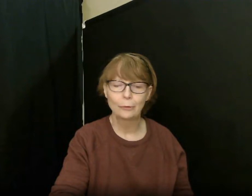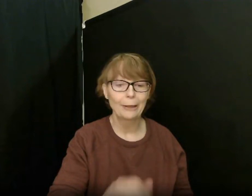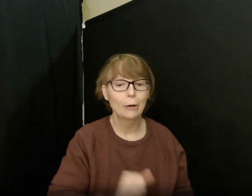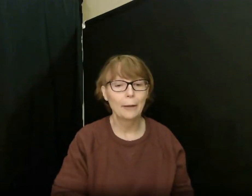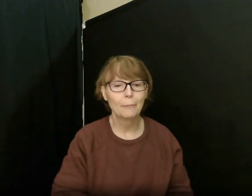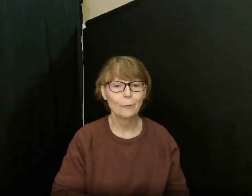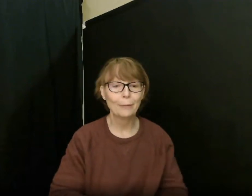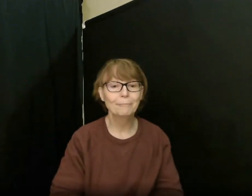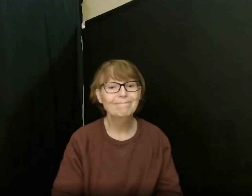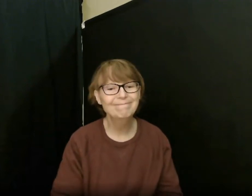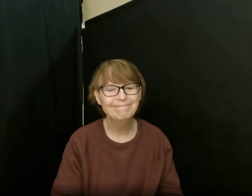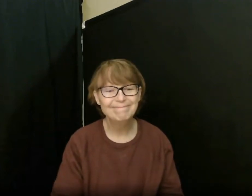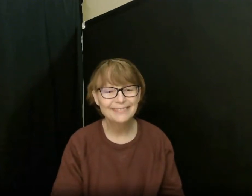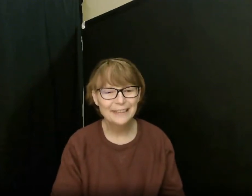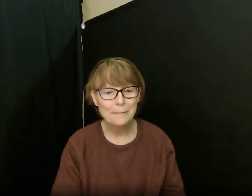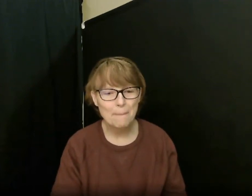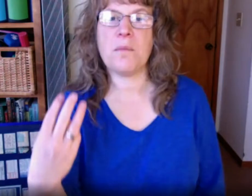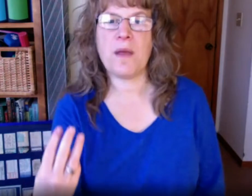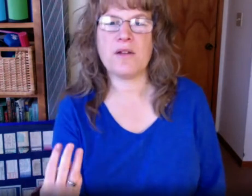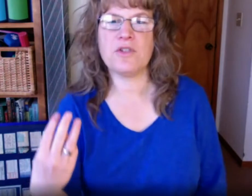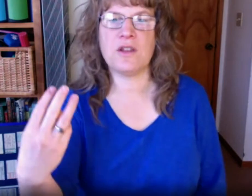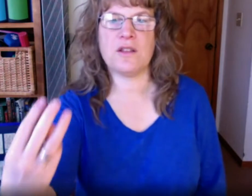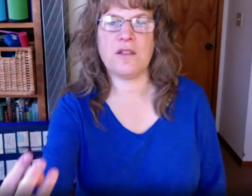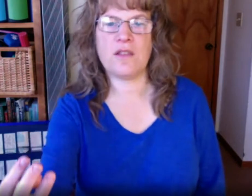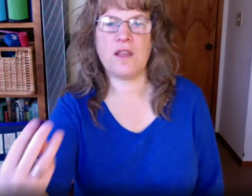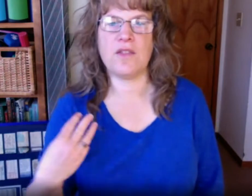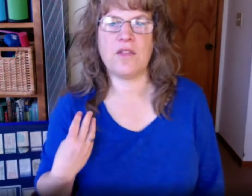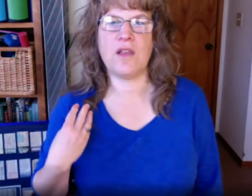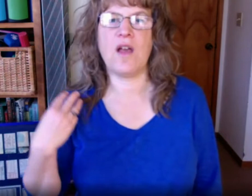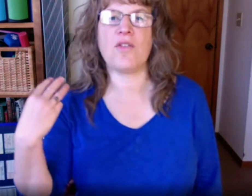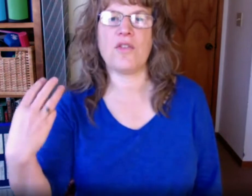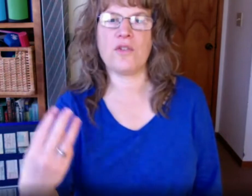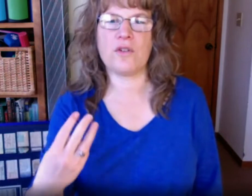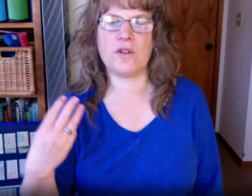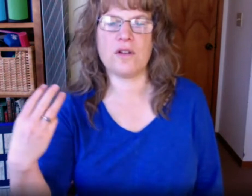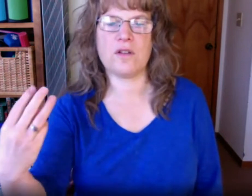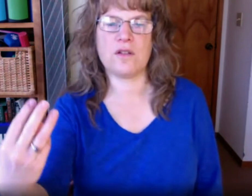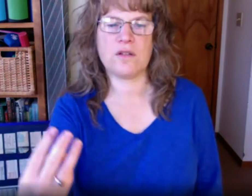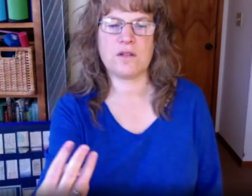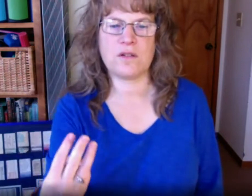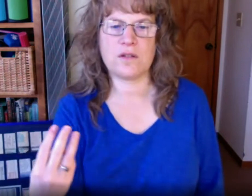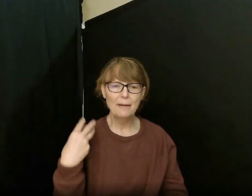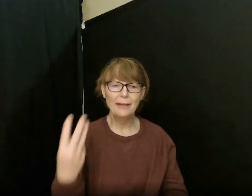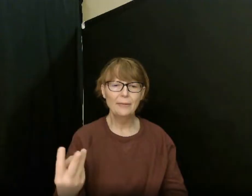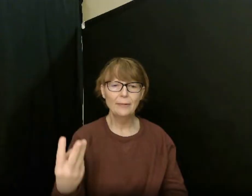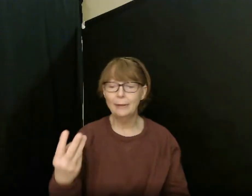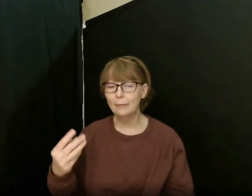it. Okay, sorry. It's not mountains, it's a circle. Yeah, it's let